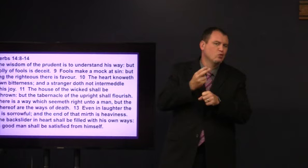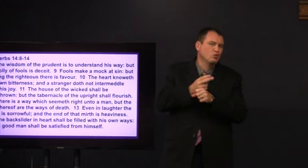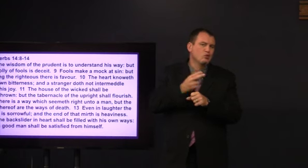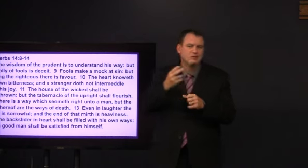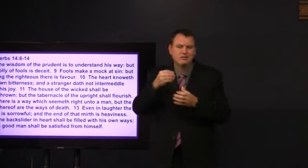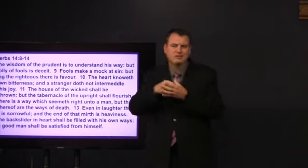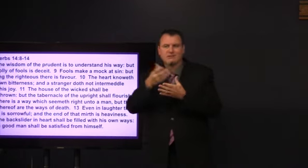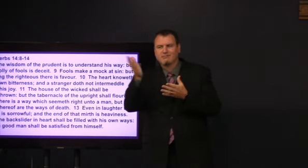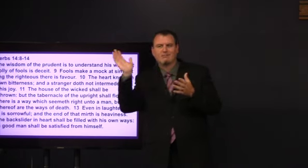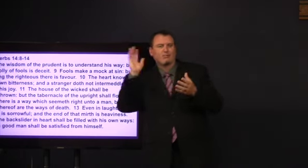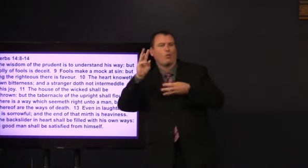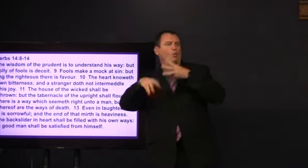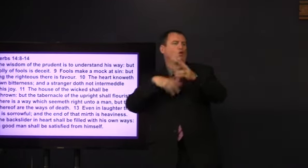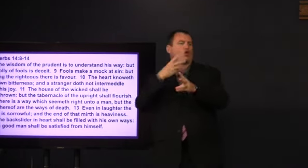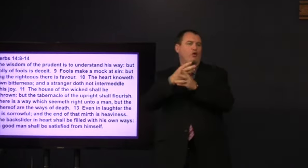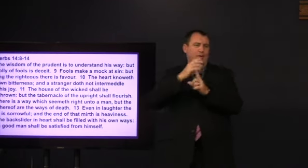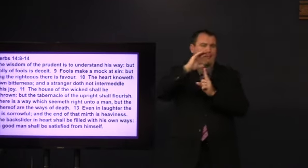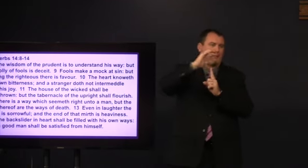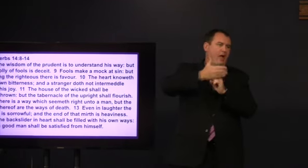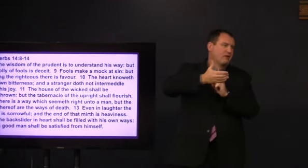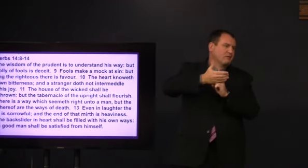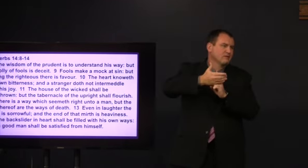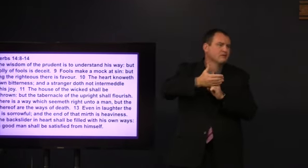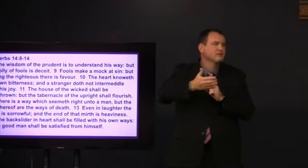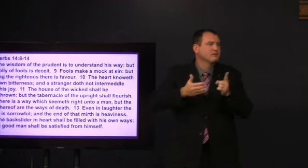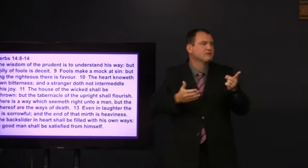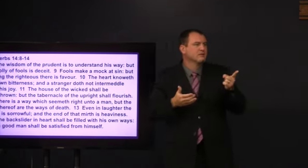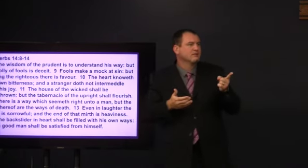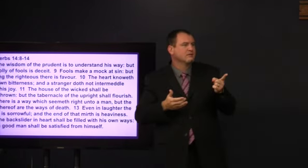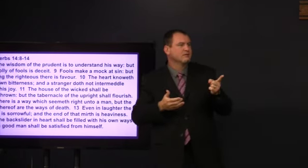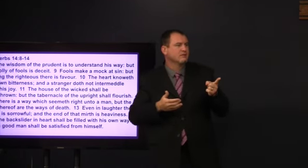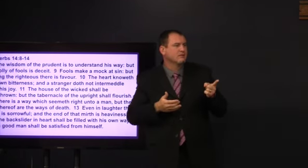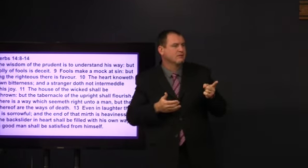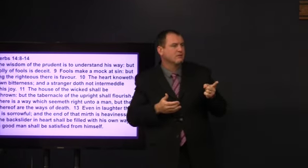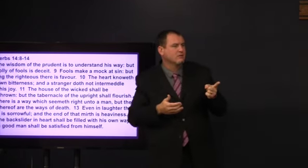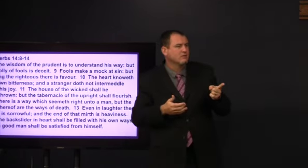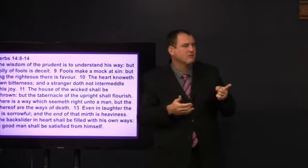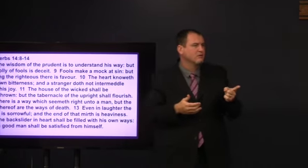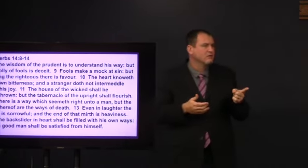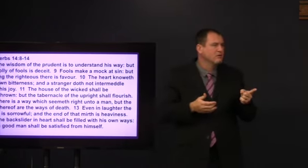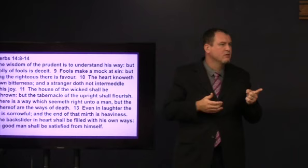The world